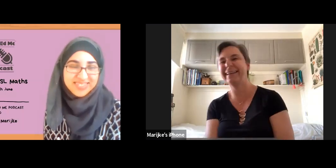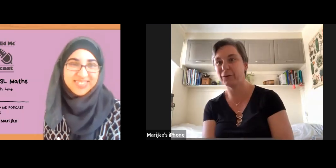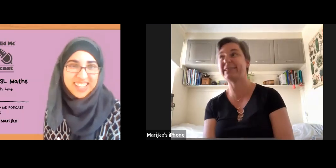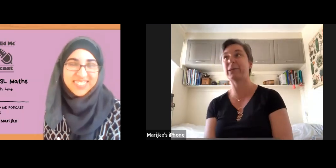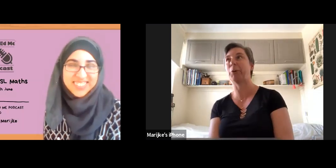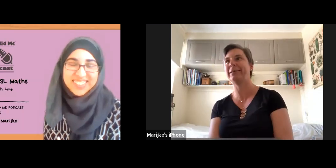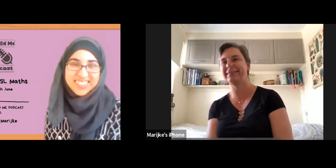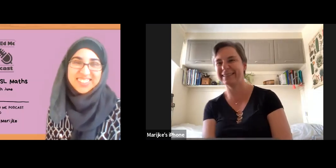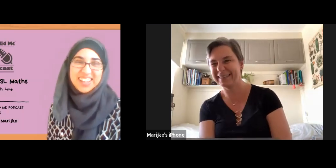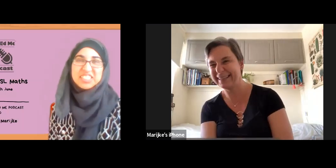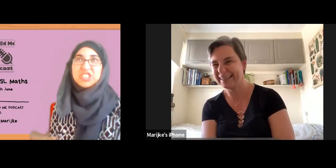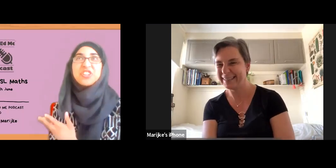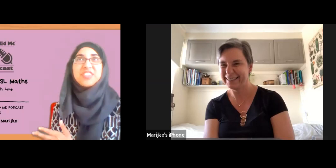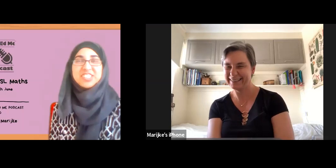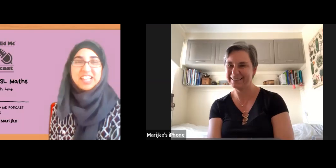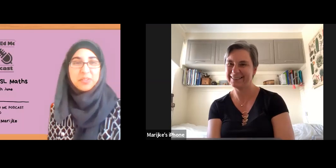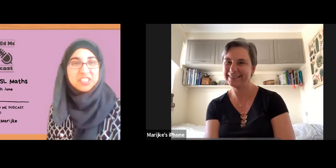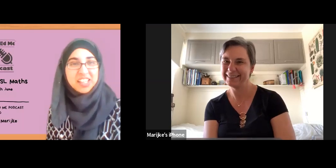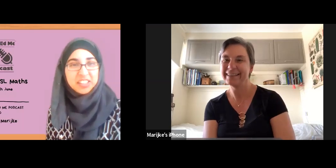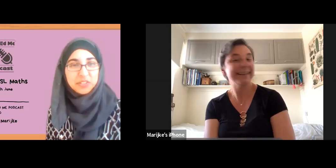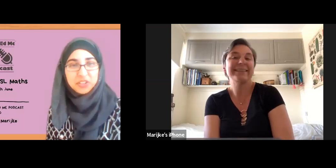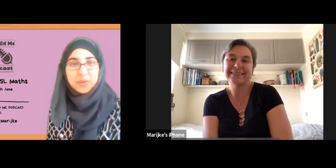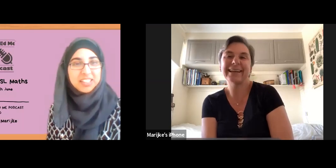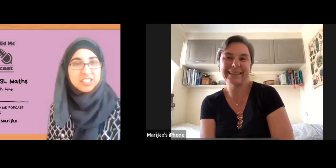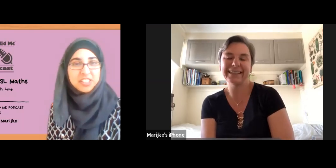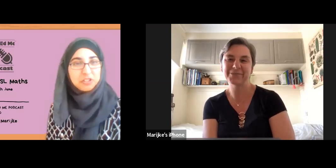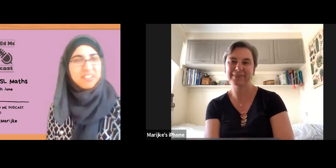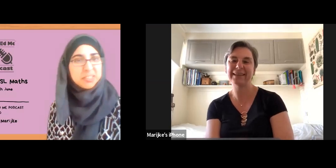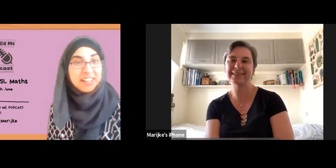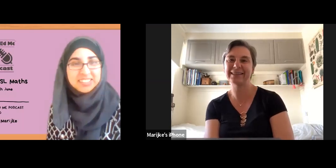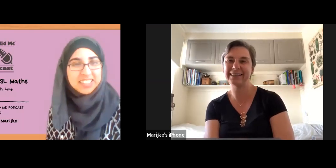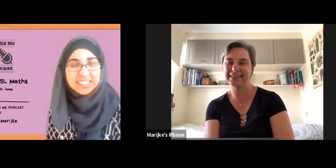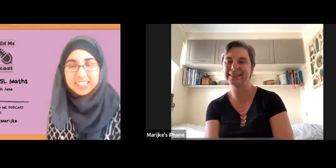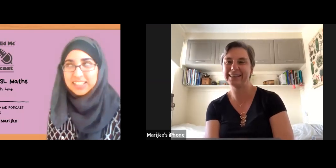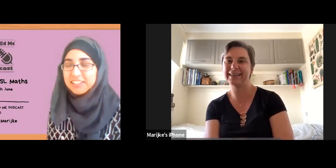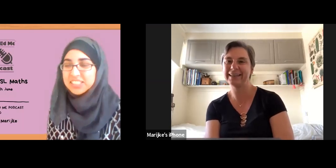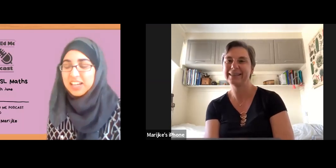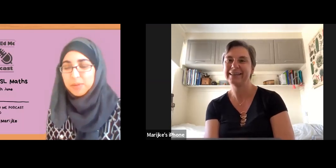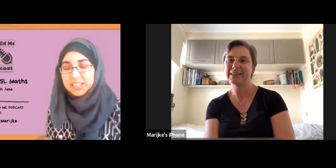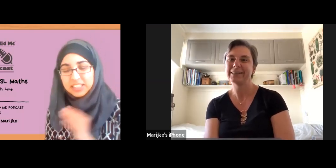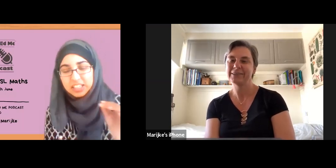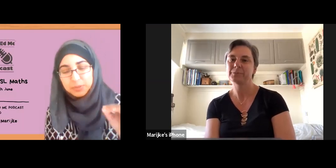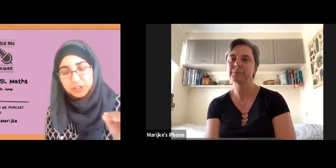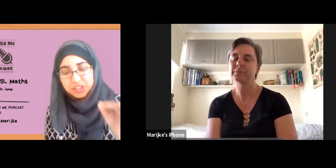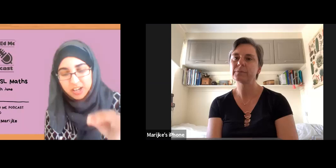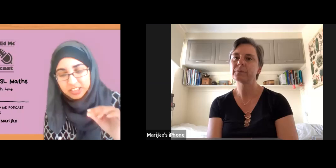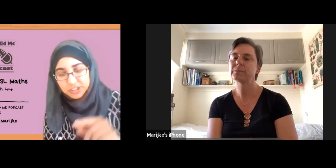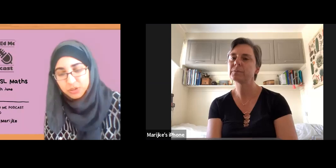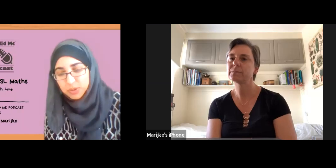what's the point? It's such a universal language that if you know English, you're not expected to learn anything else. But then when you started school, were